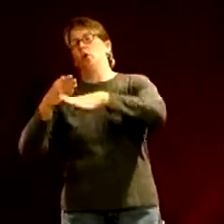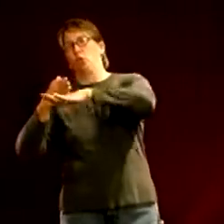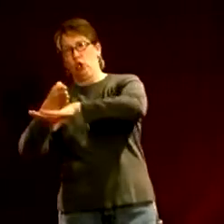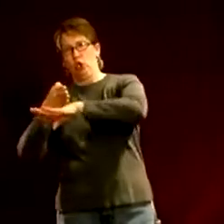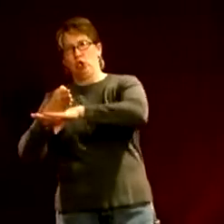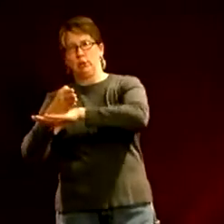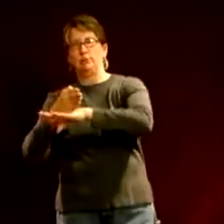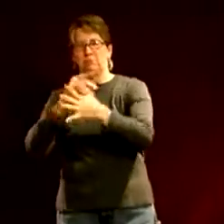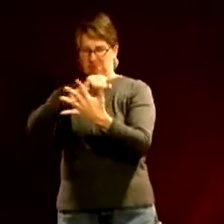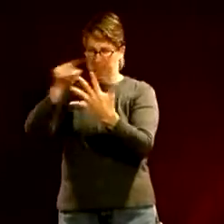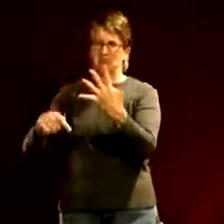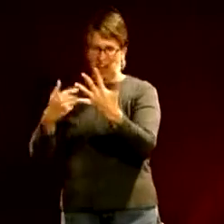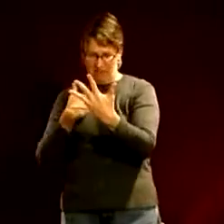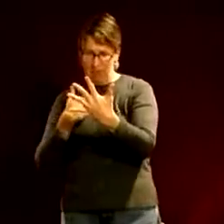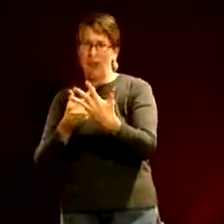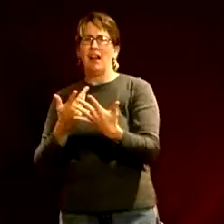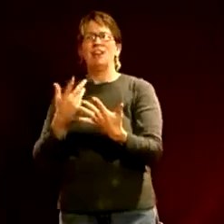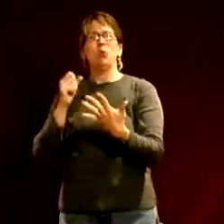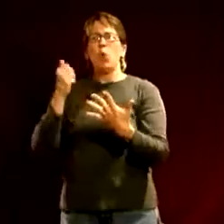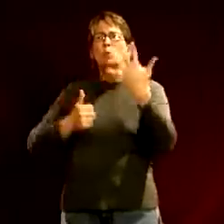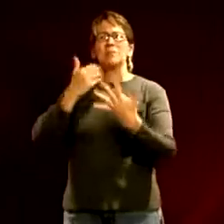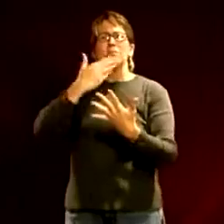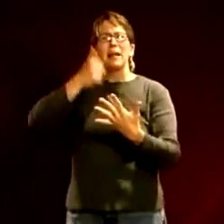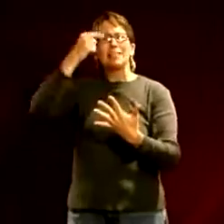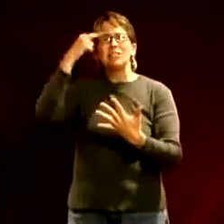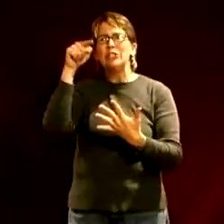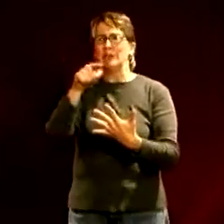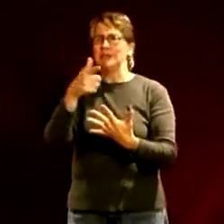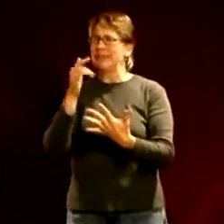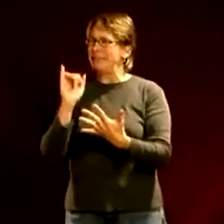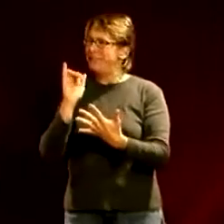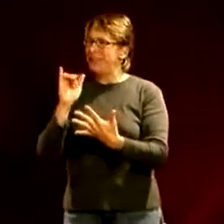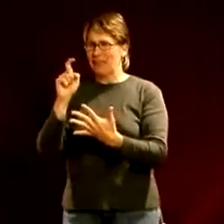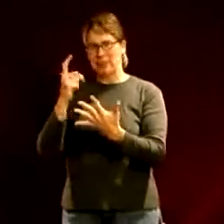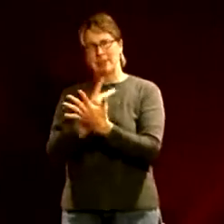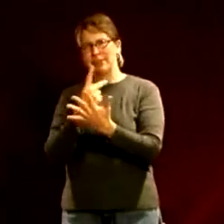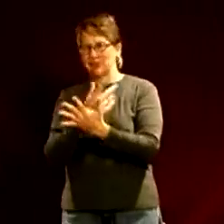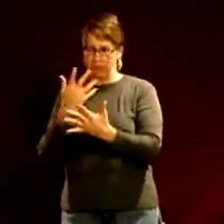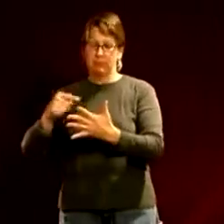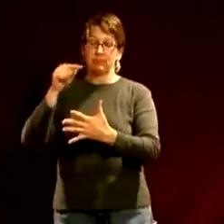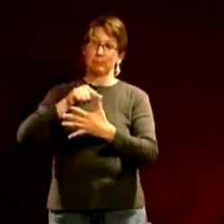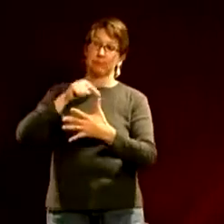would be a Royal X. And then fifth would be wood. So how do you determine which is actually the best canoe for